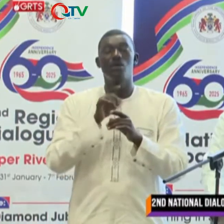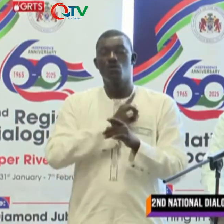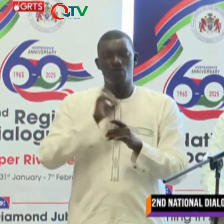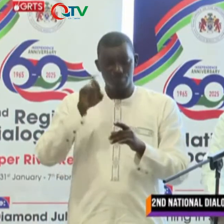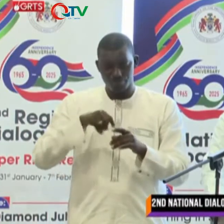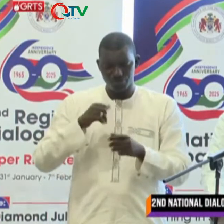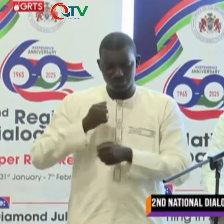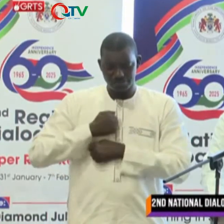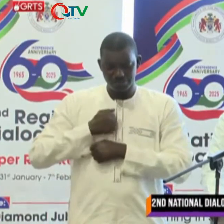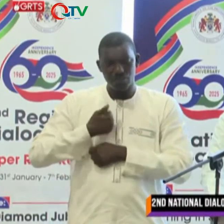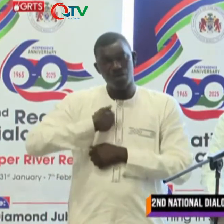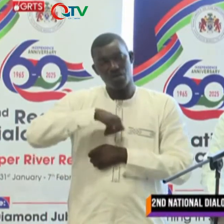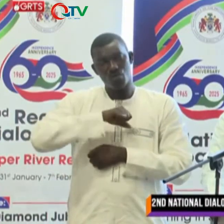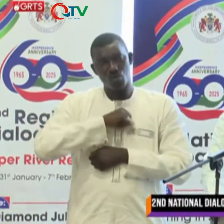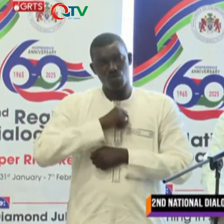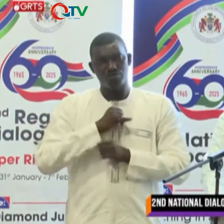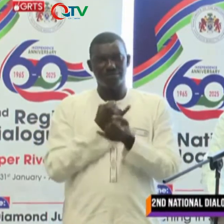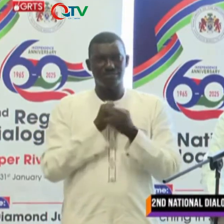our sovereignty,